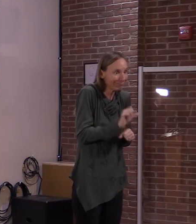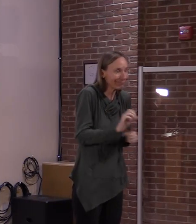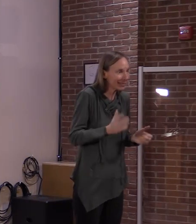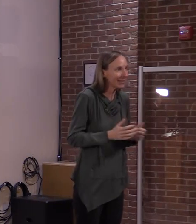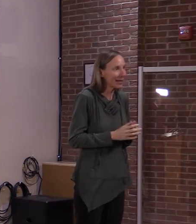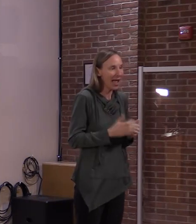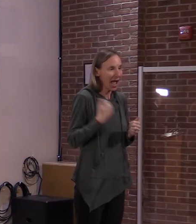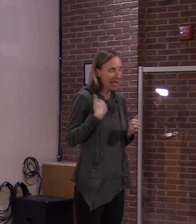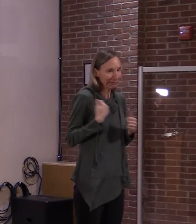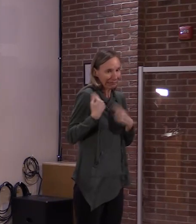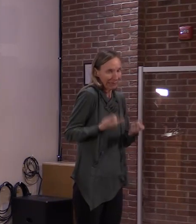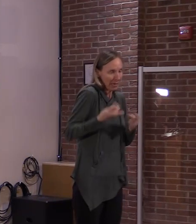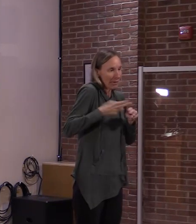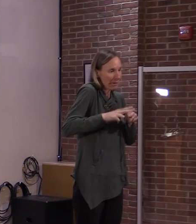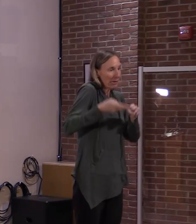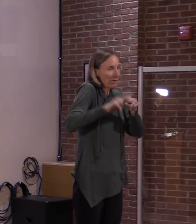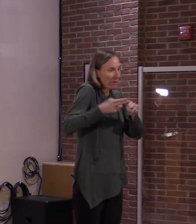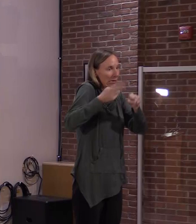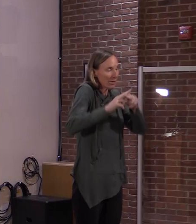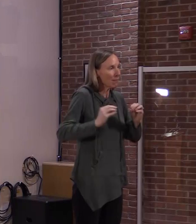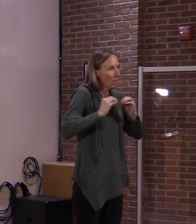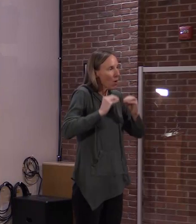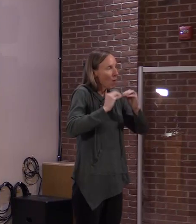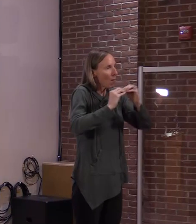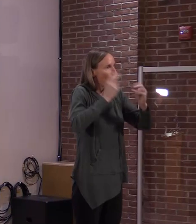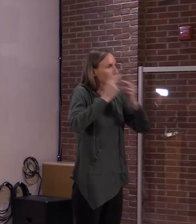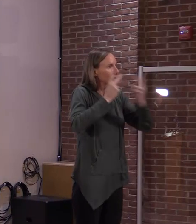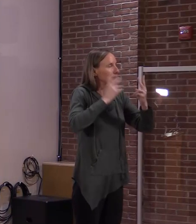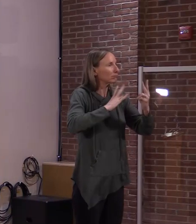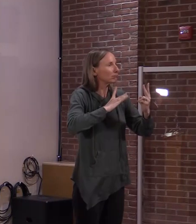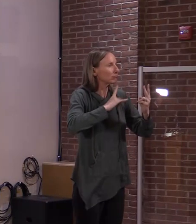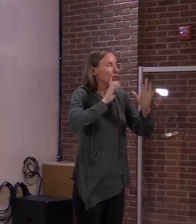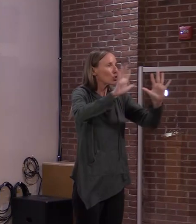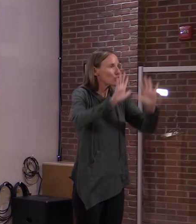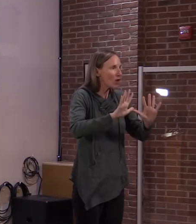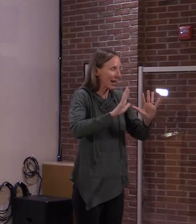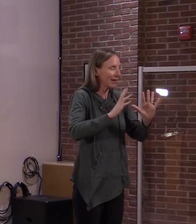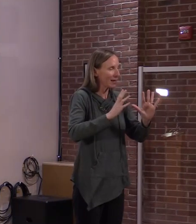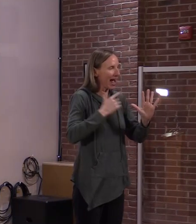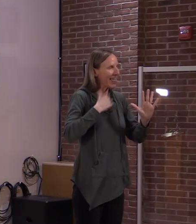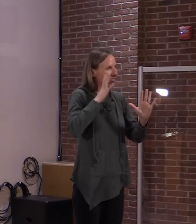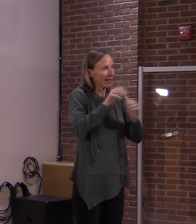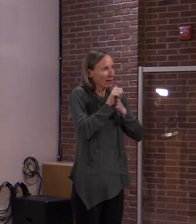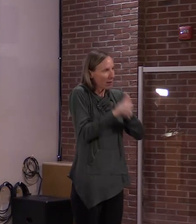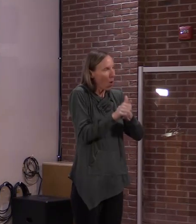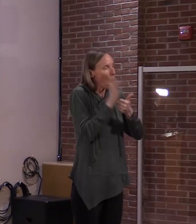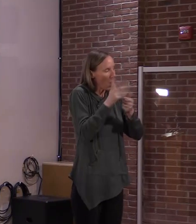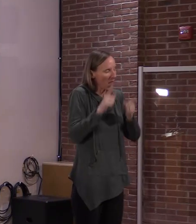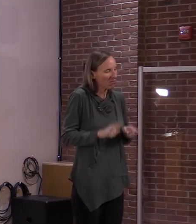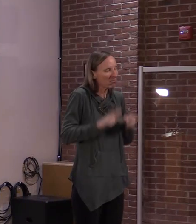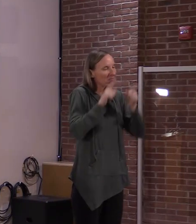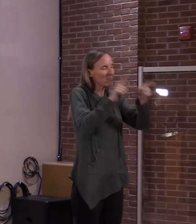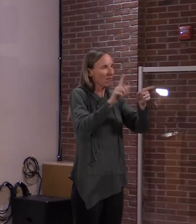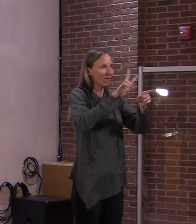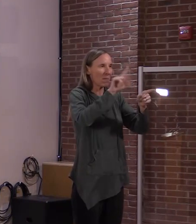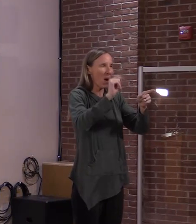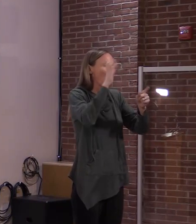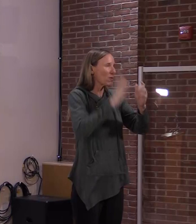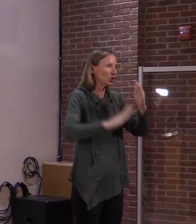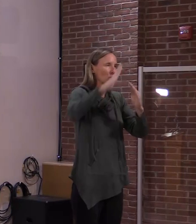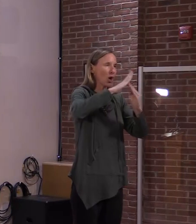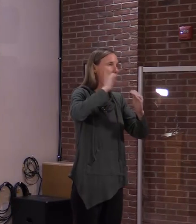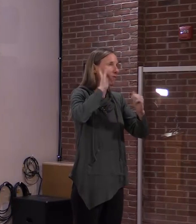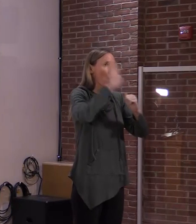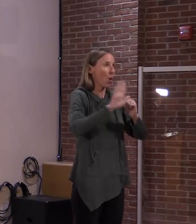just seen it build since. So we're on track to having a high uptake here in Vermont, maybe one of the best in the country.